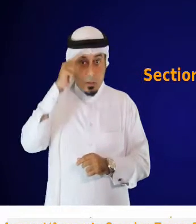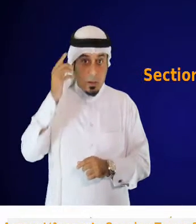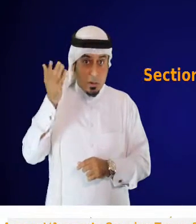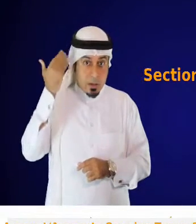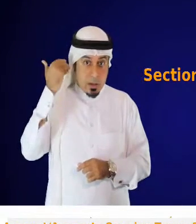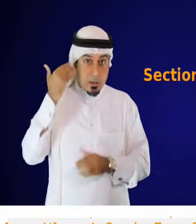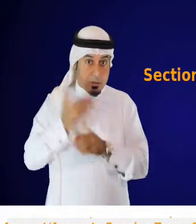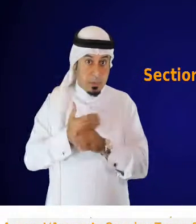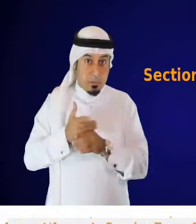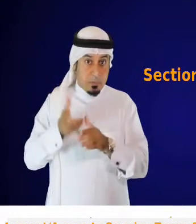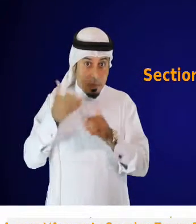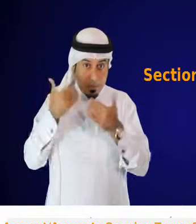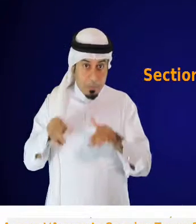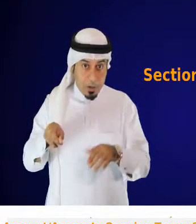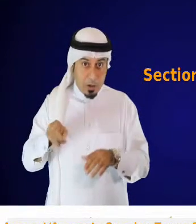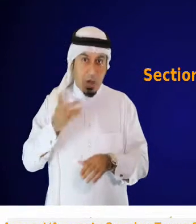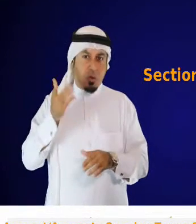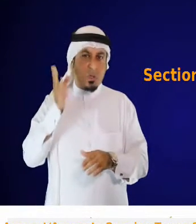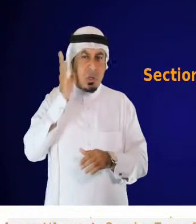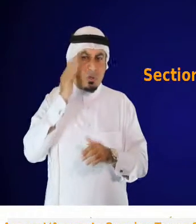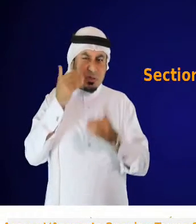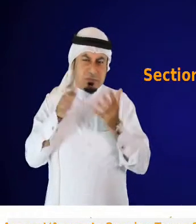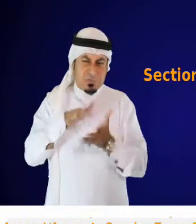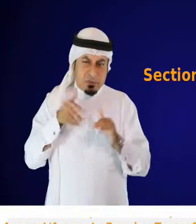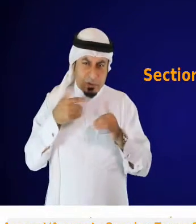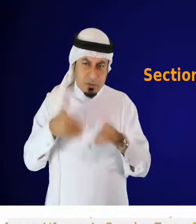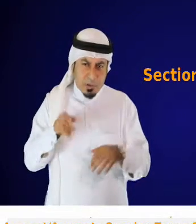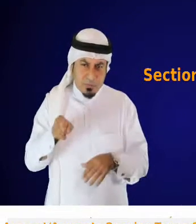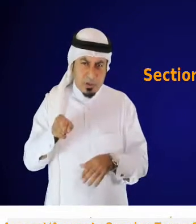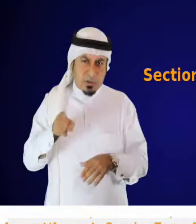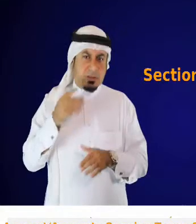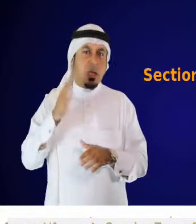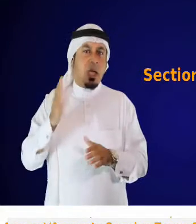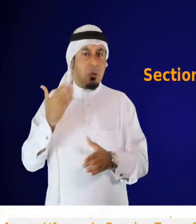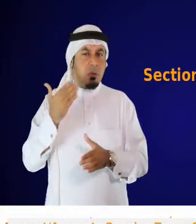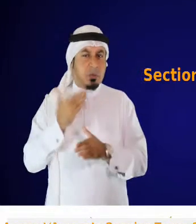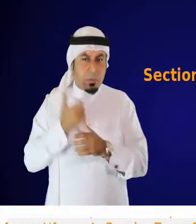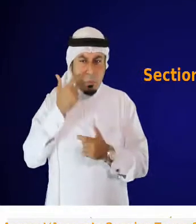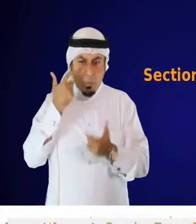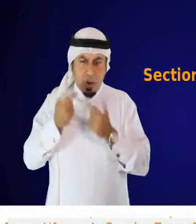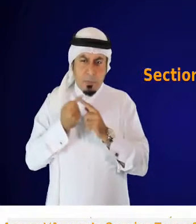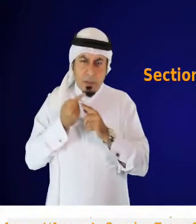or defect in the telephone line or the line being under surveillance or for any reason.